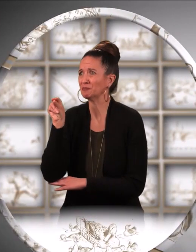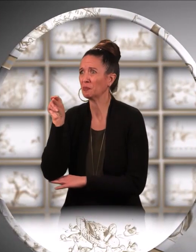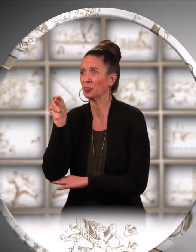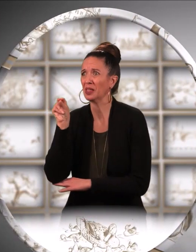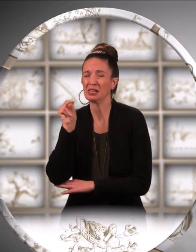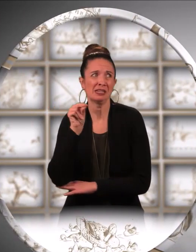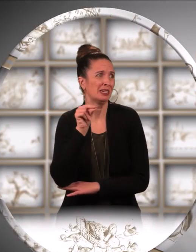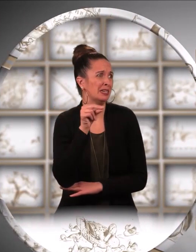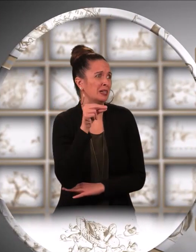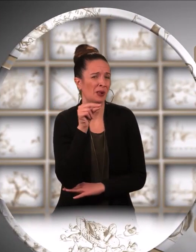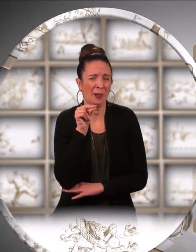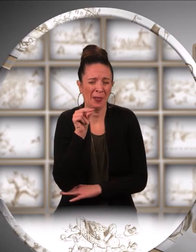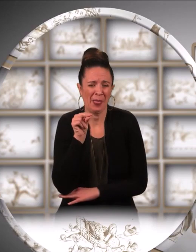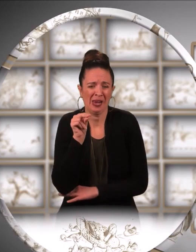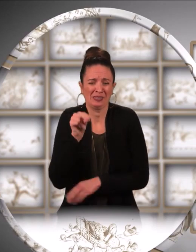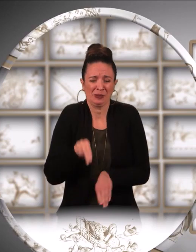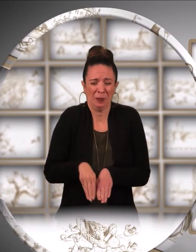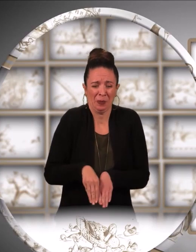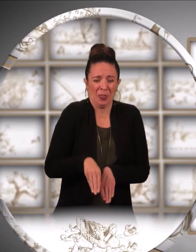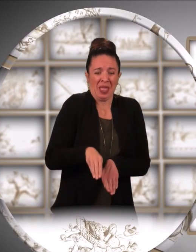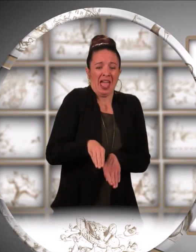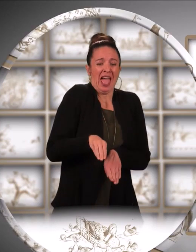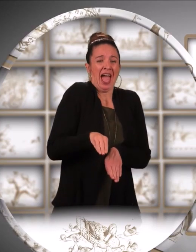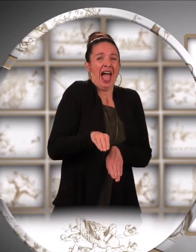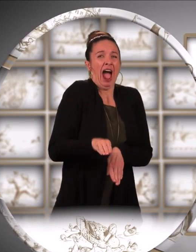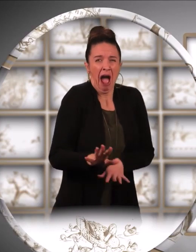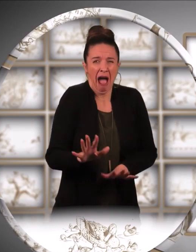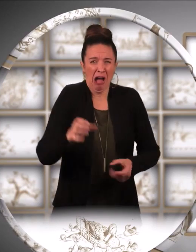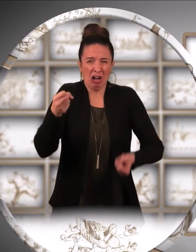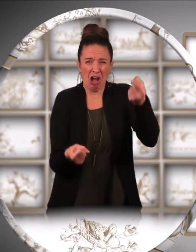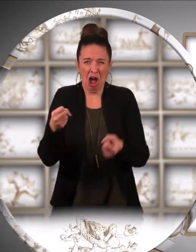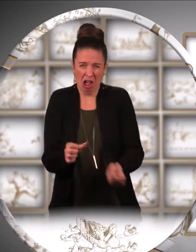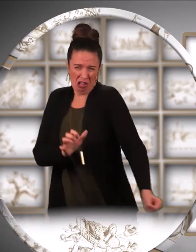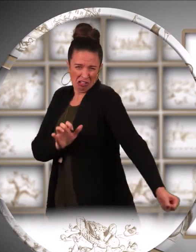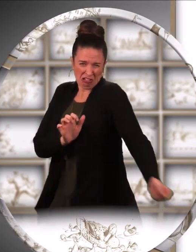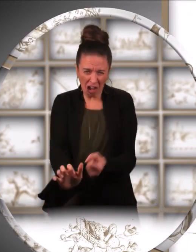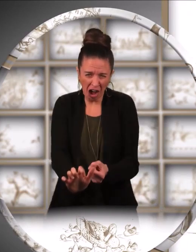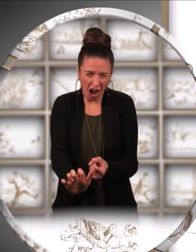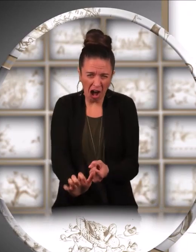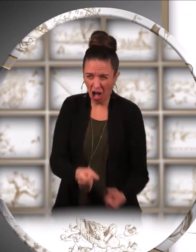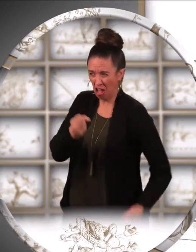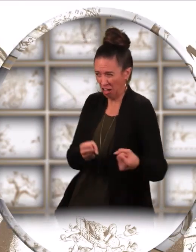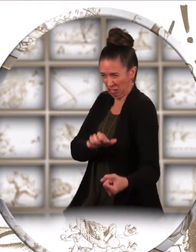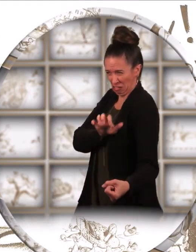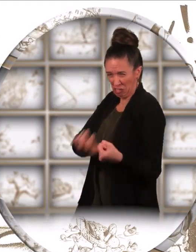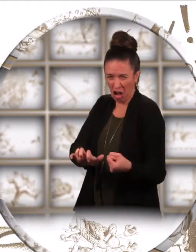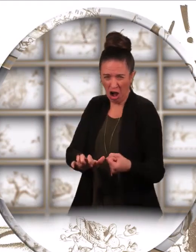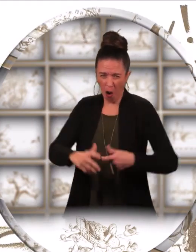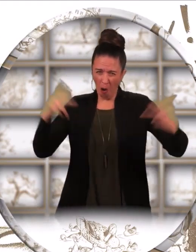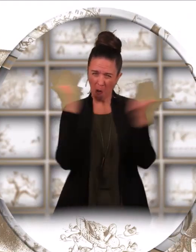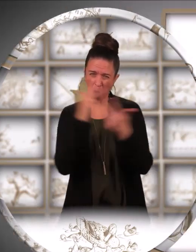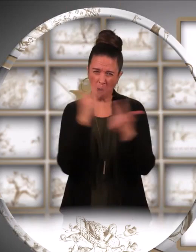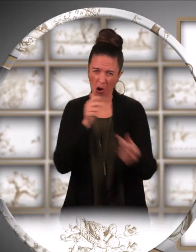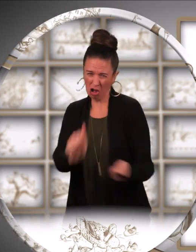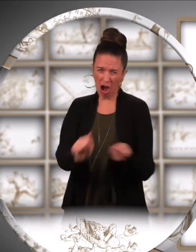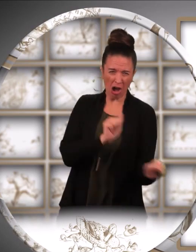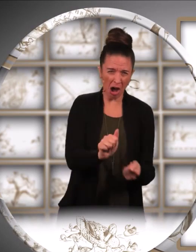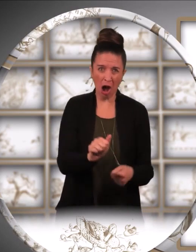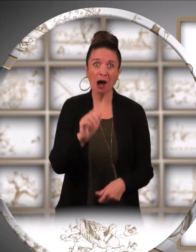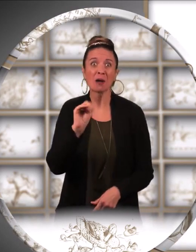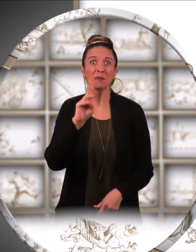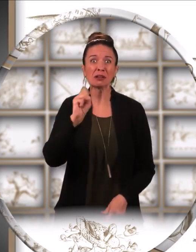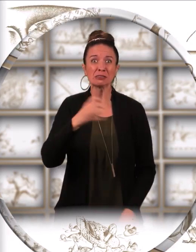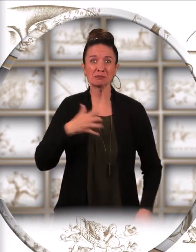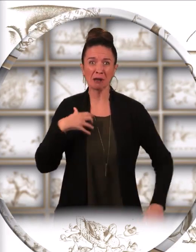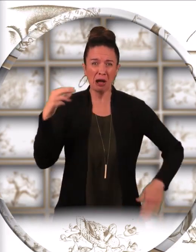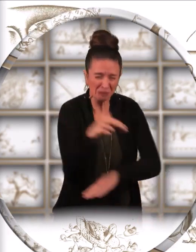Mrs. Mallard stepped out to cross the road. Honk, honk, went the horns on the speeding cars. Quack,